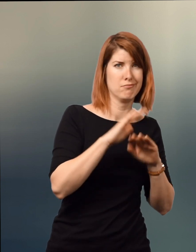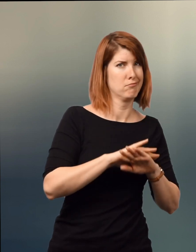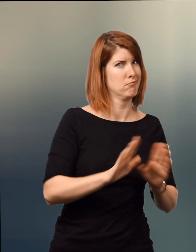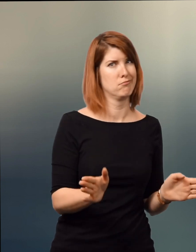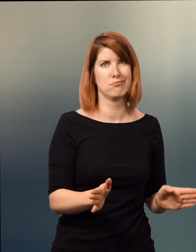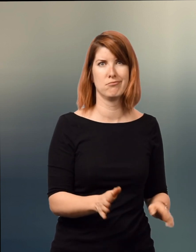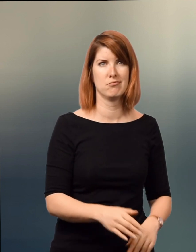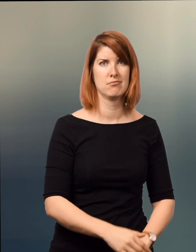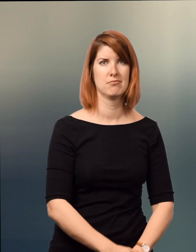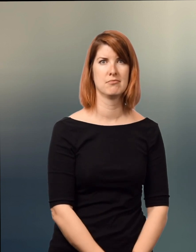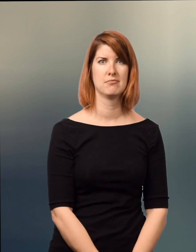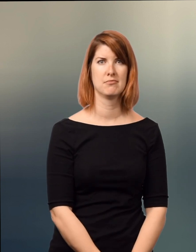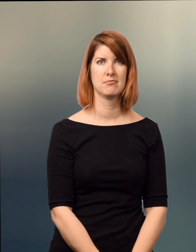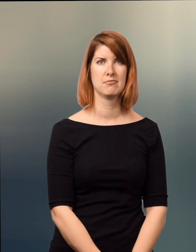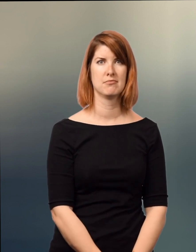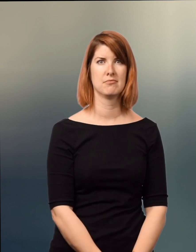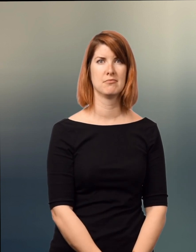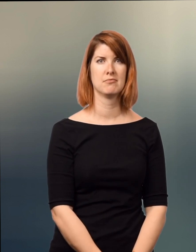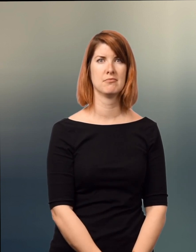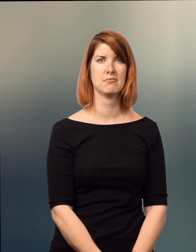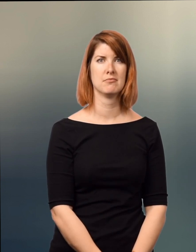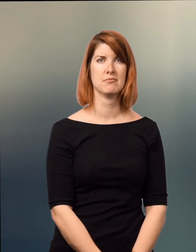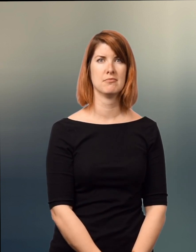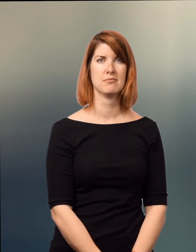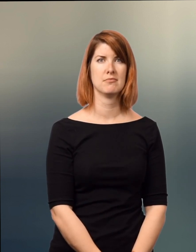or receive love and attention from others.